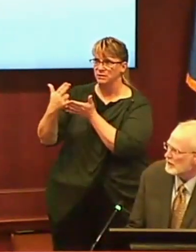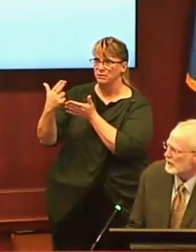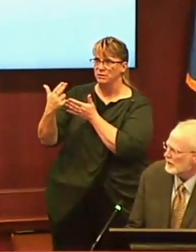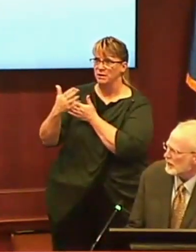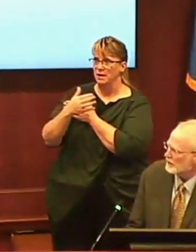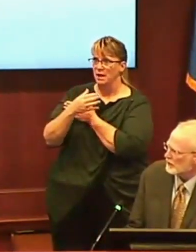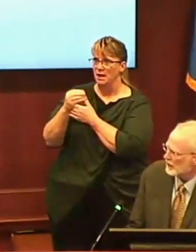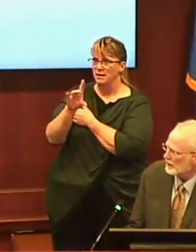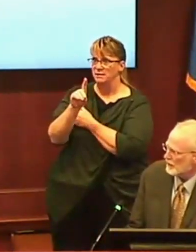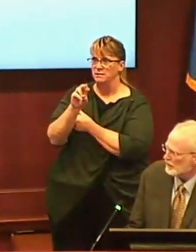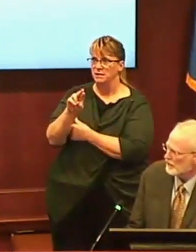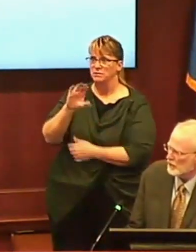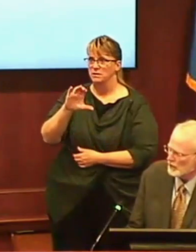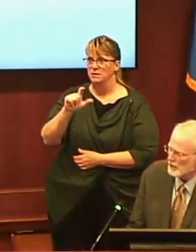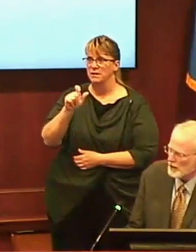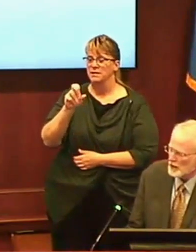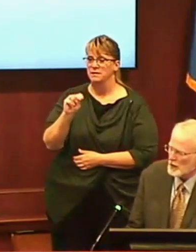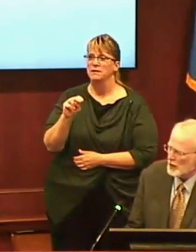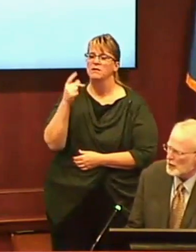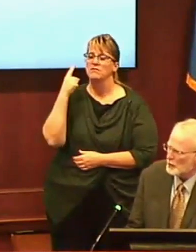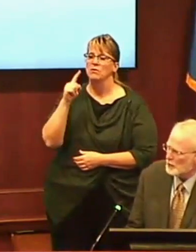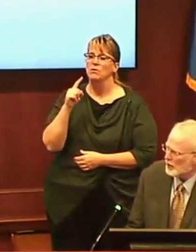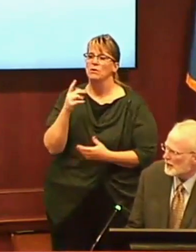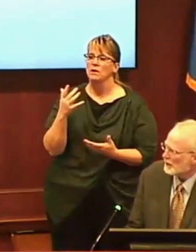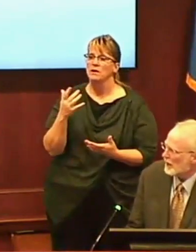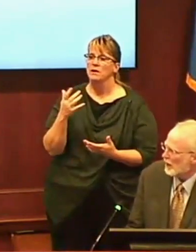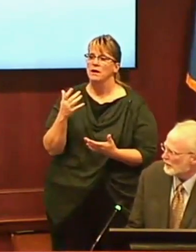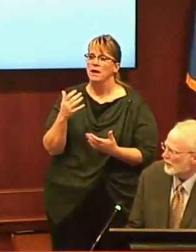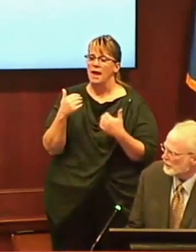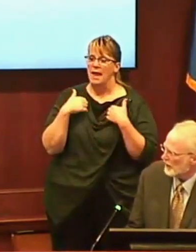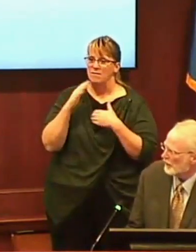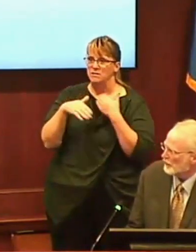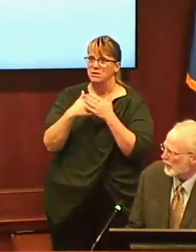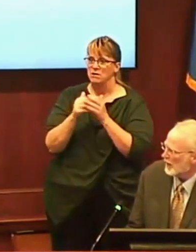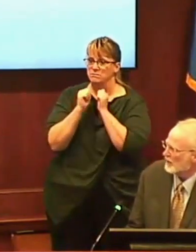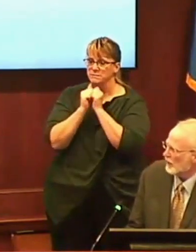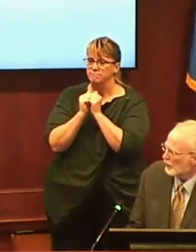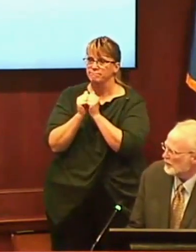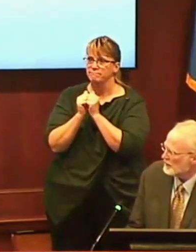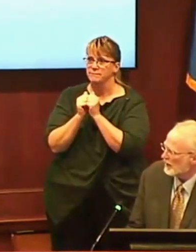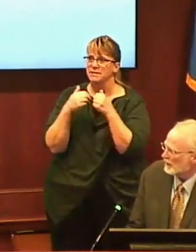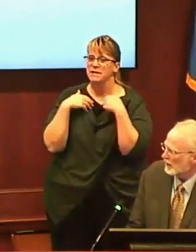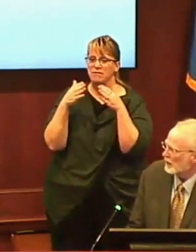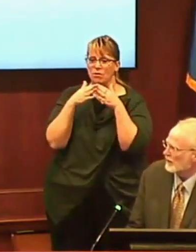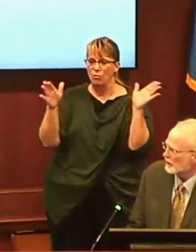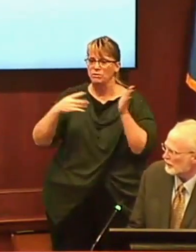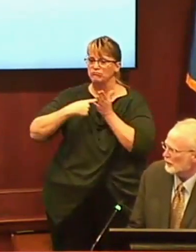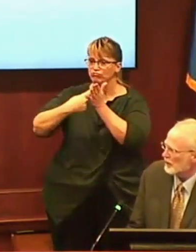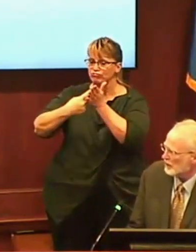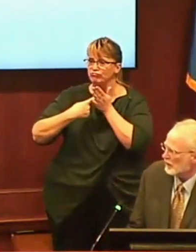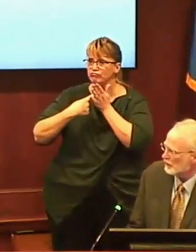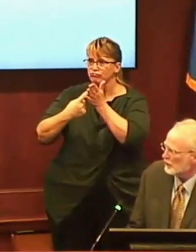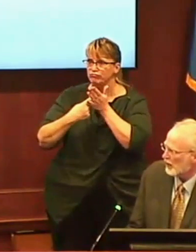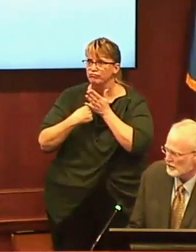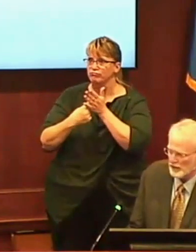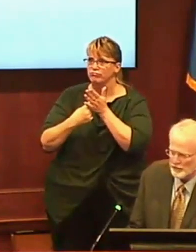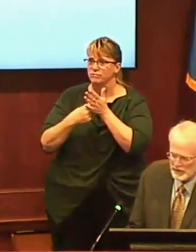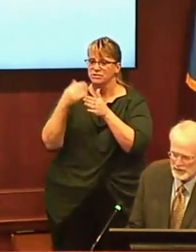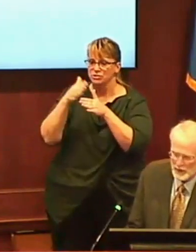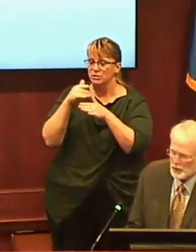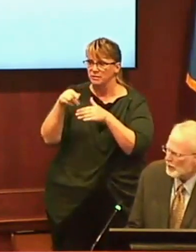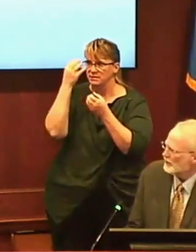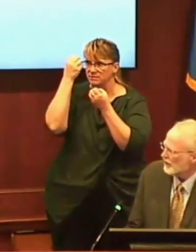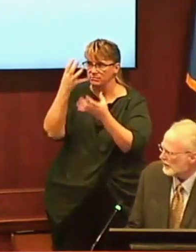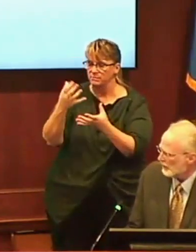and Dr. Clayton for bringing us all together to have open dialogue and discernment in this